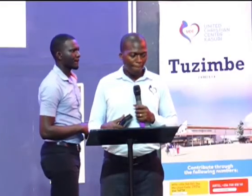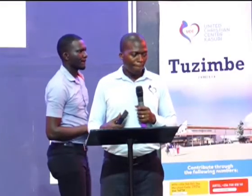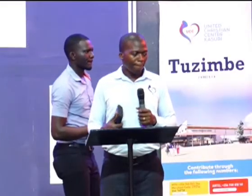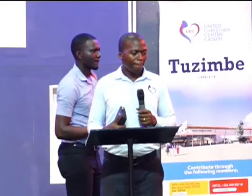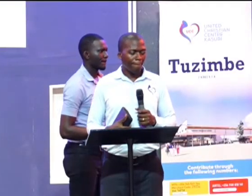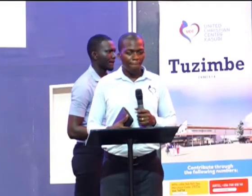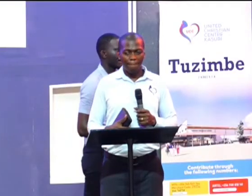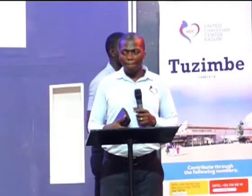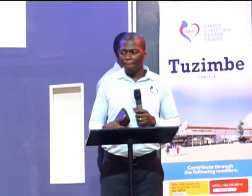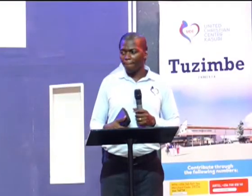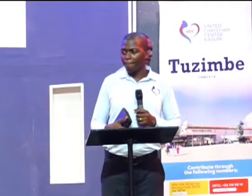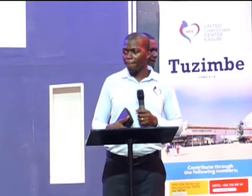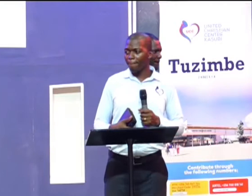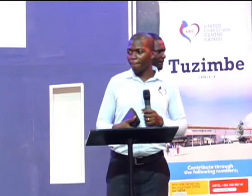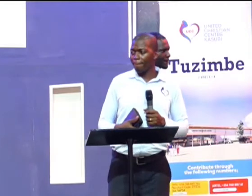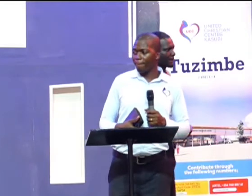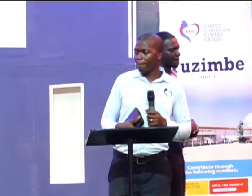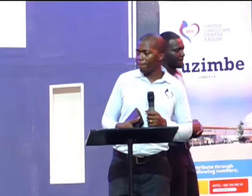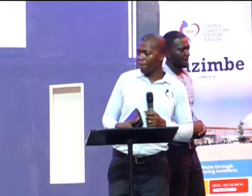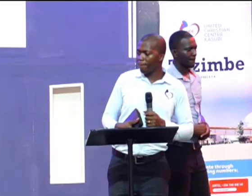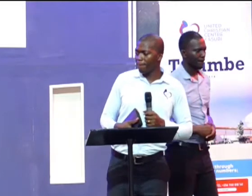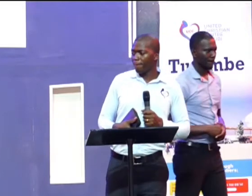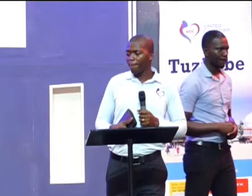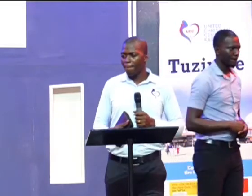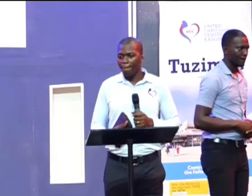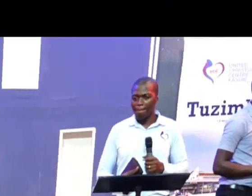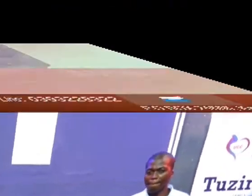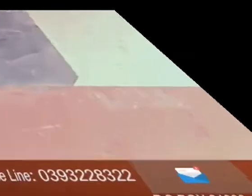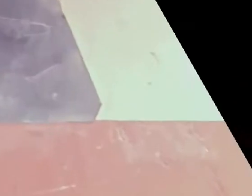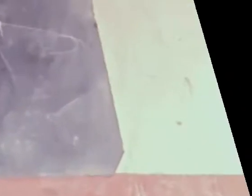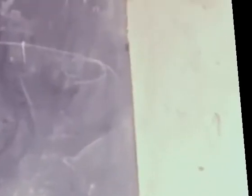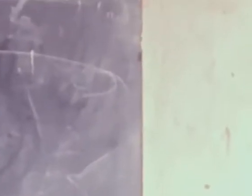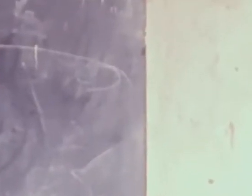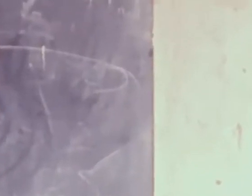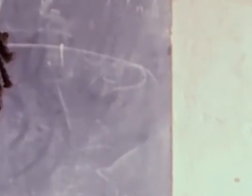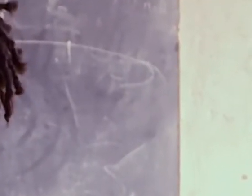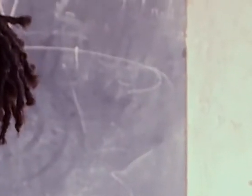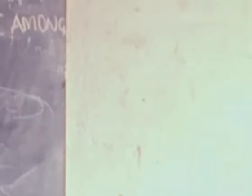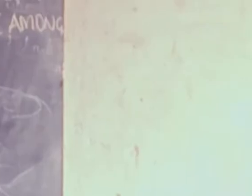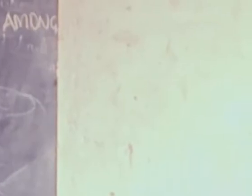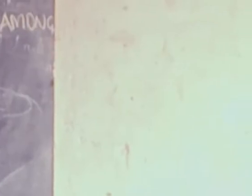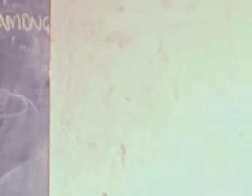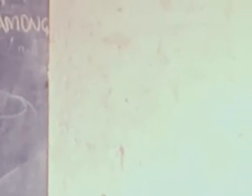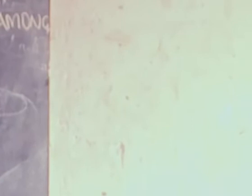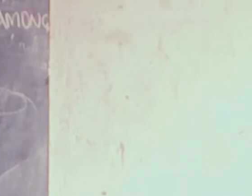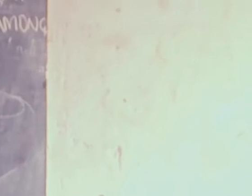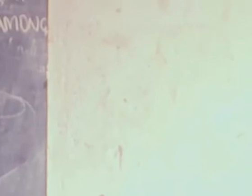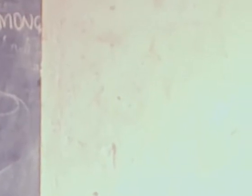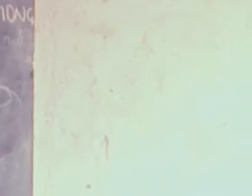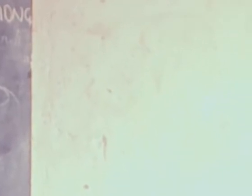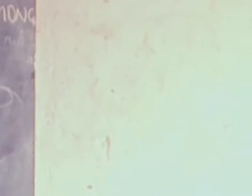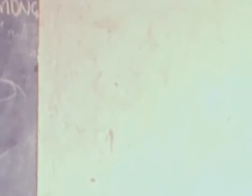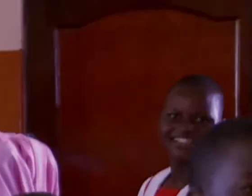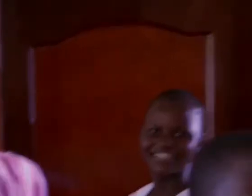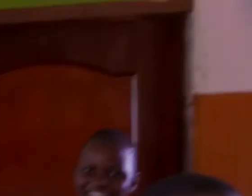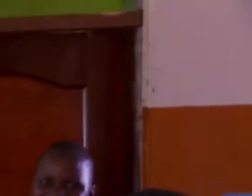Hi, I'm a proud student of Steva Christian High School, a